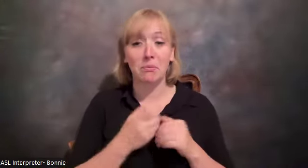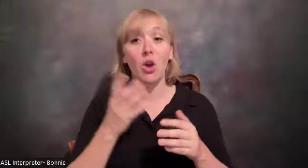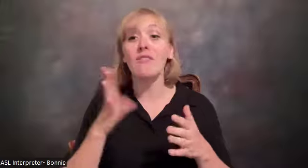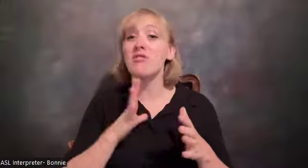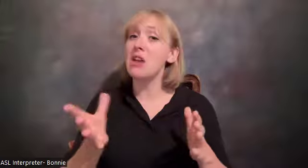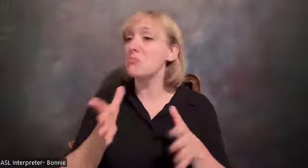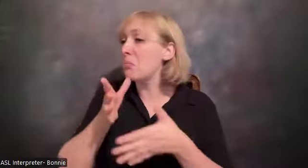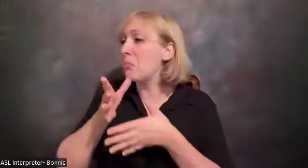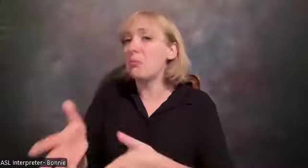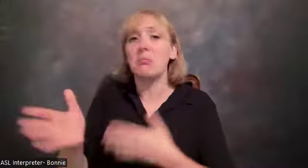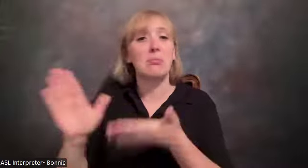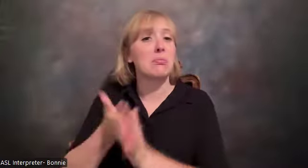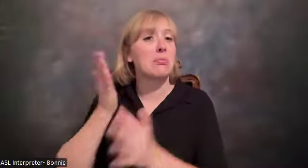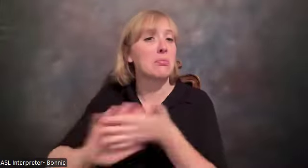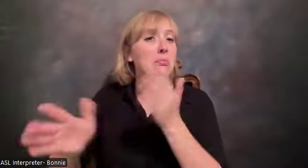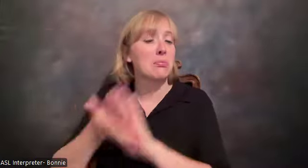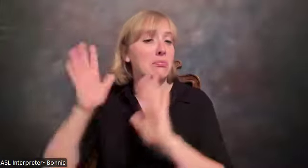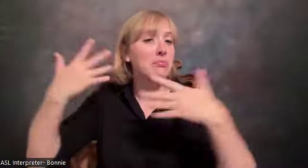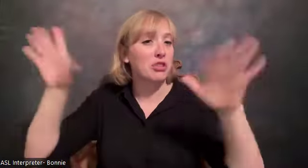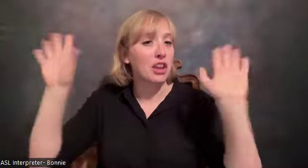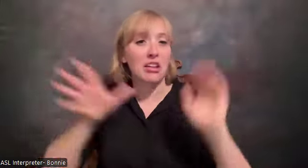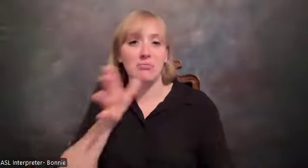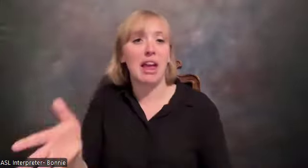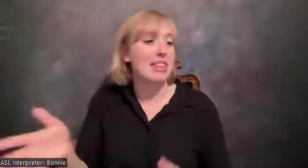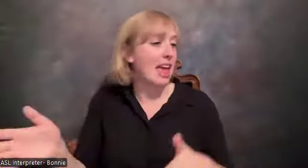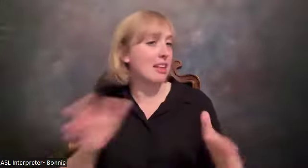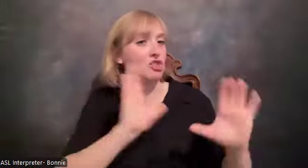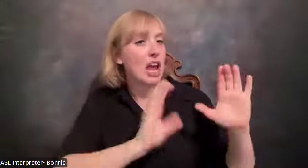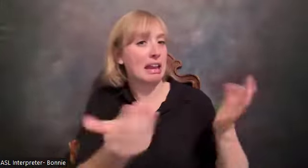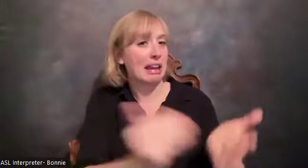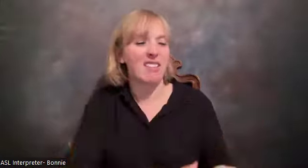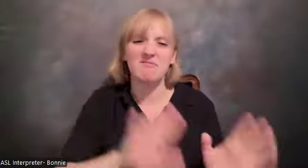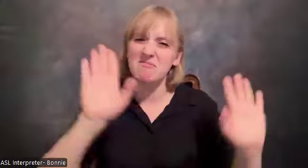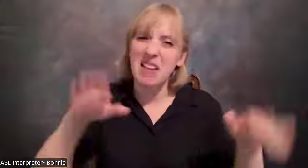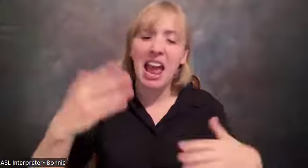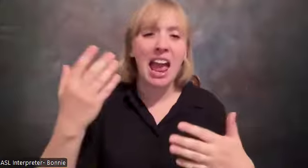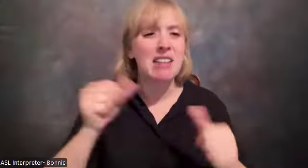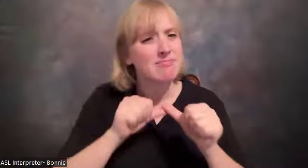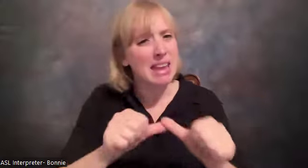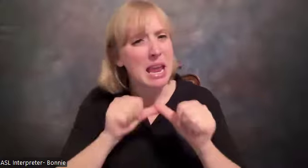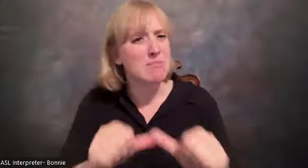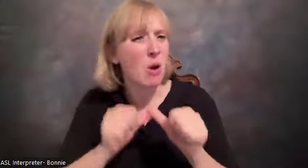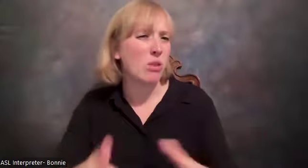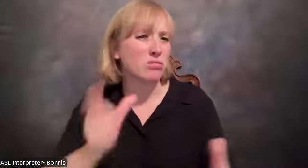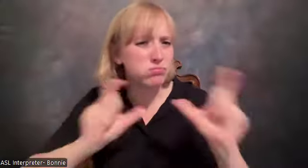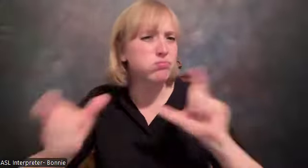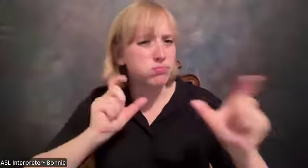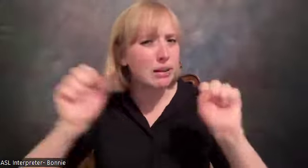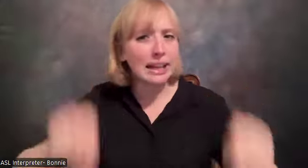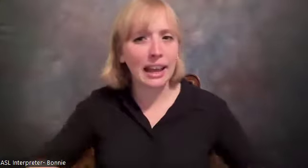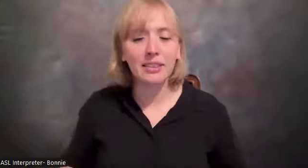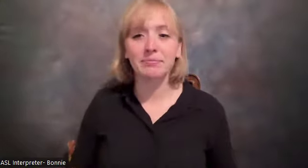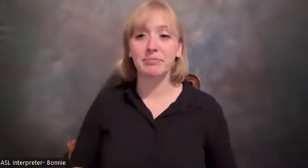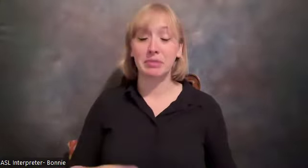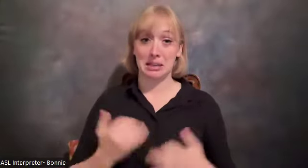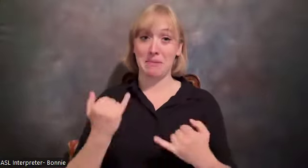go, we're just right back into the conversation, right? It's not the end of the night, for God's sake. But here